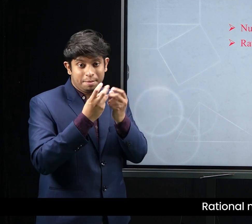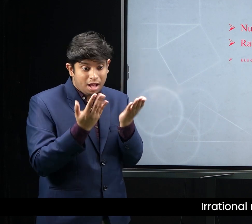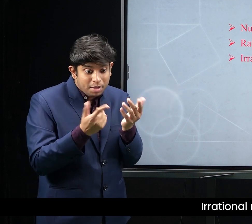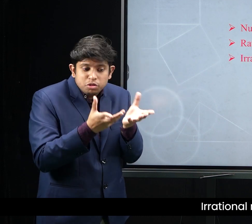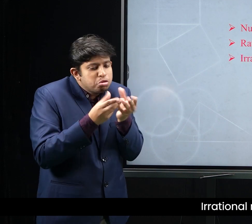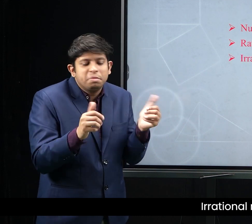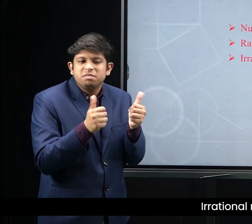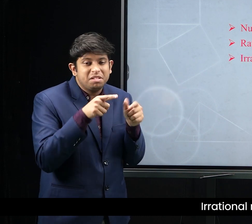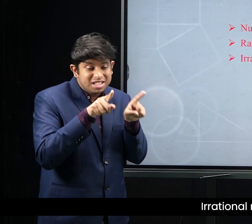irrational numbers,